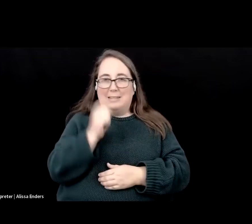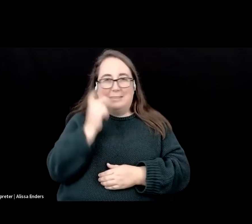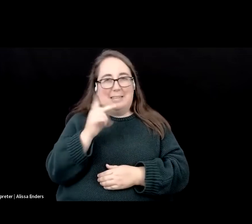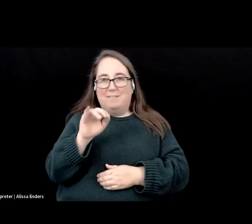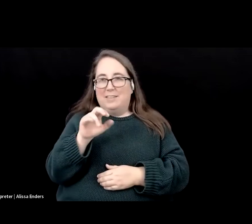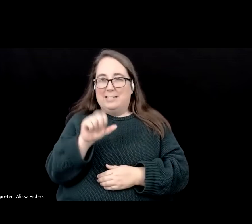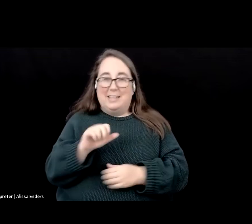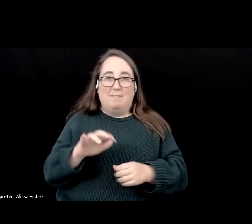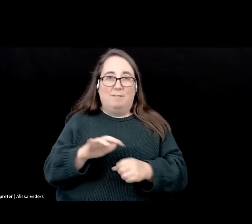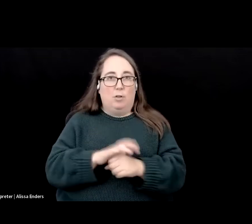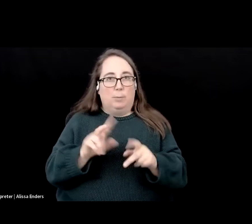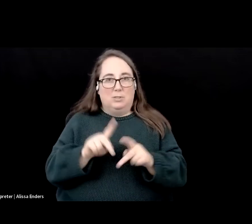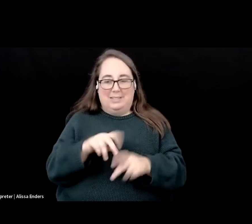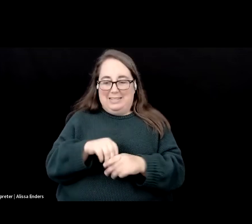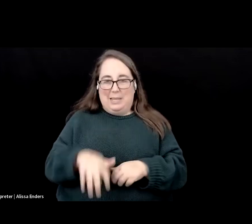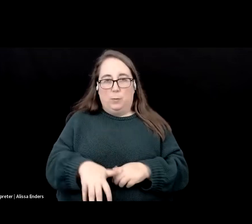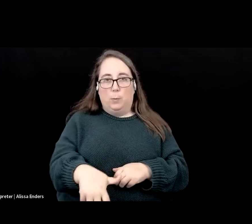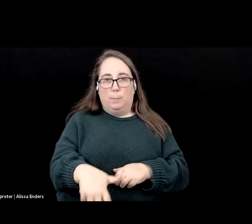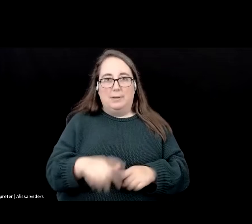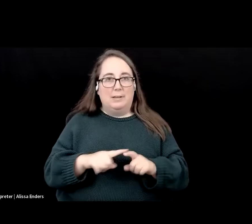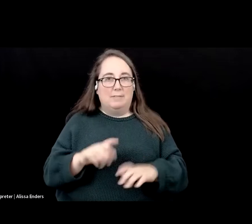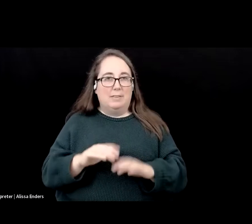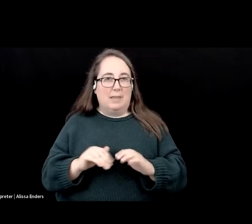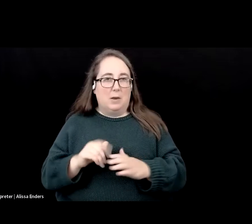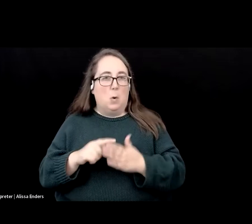still within the mother's womb. So that's different from what we often